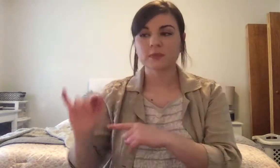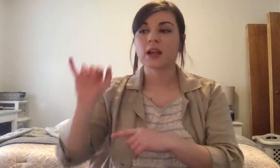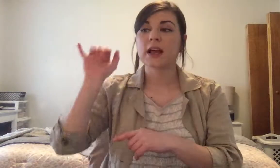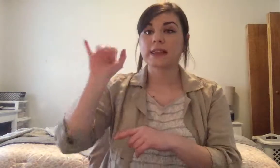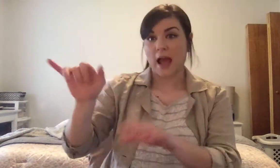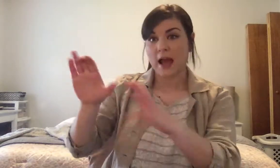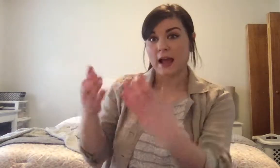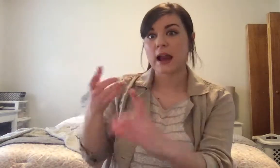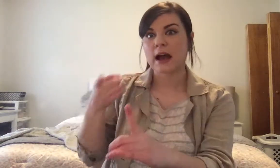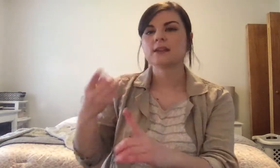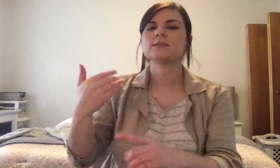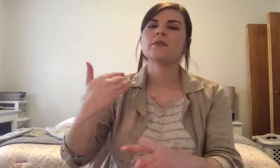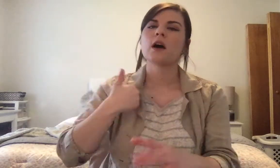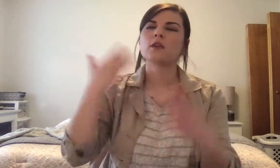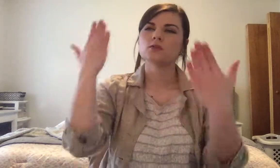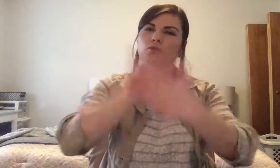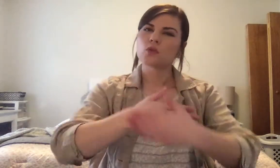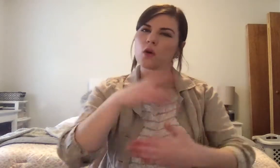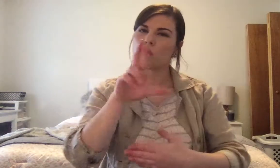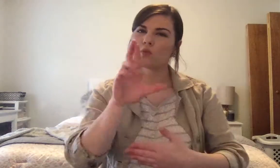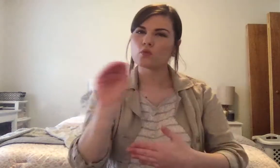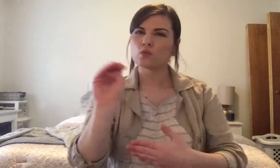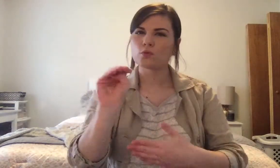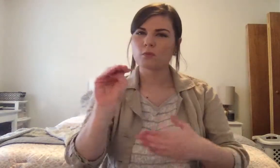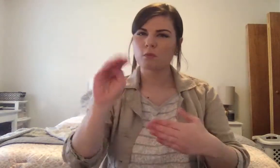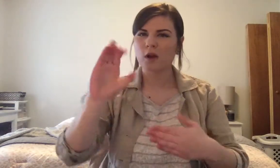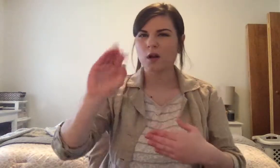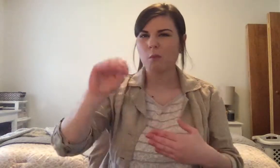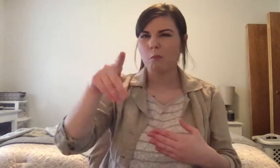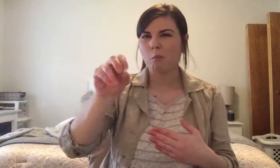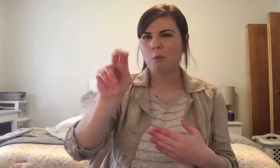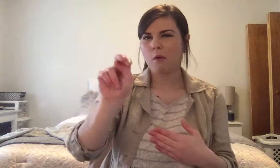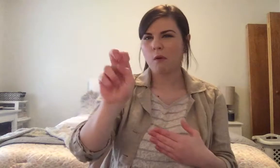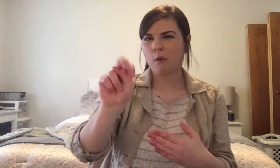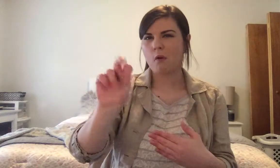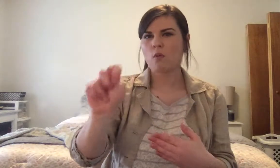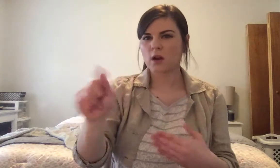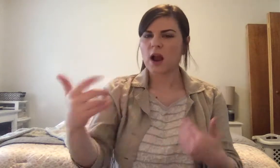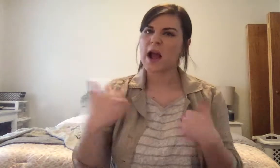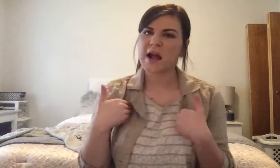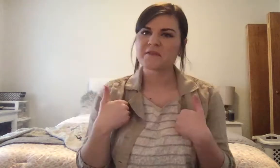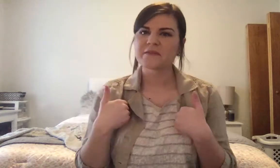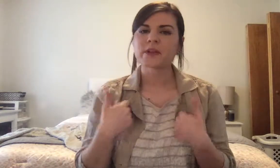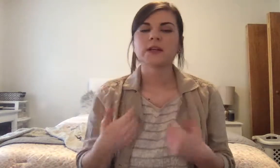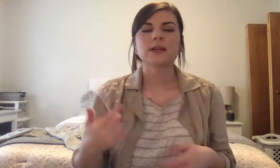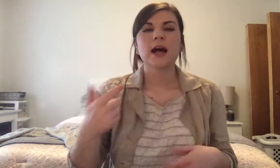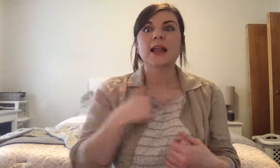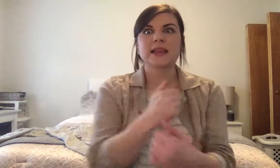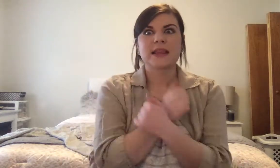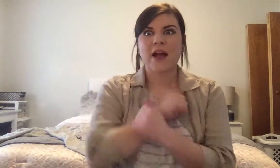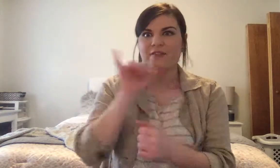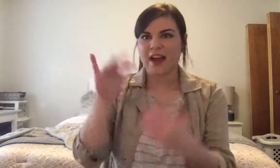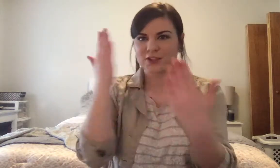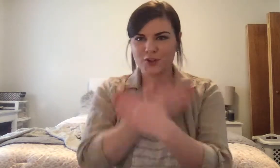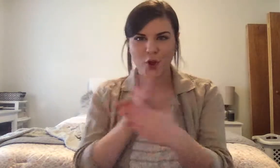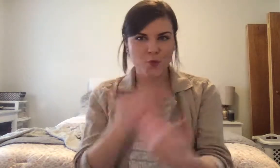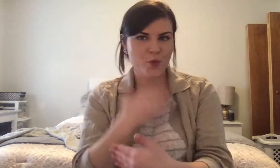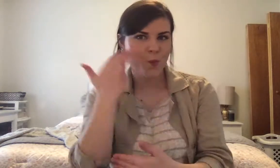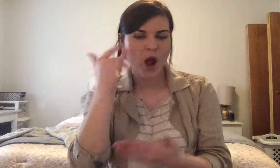So for me, I really loved going into the darkroom and being in there and printing my images. It was a very personal connection with buying